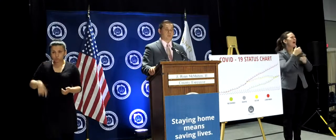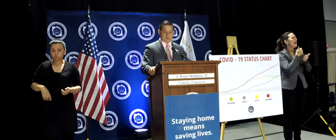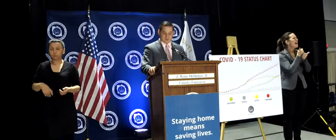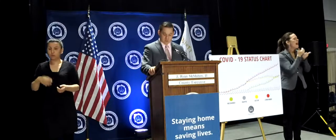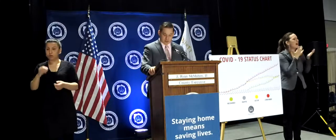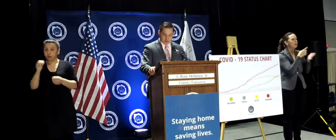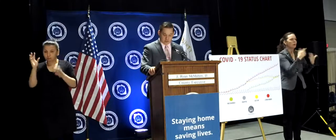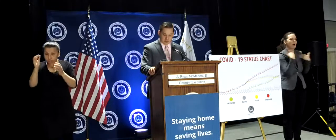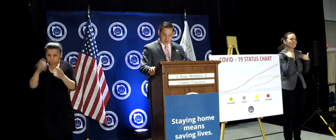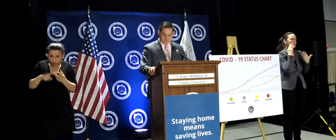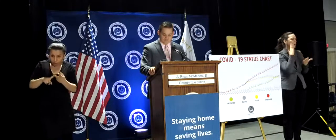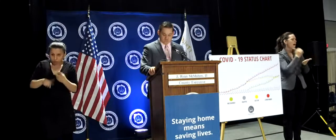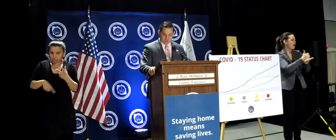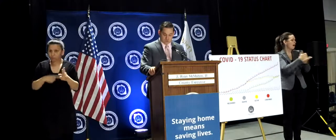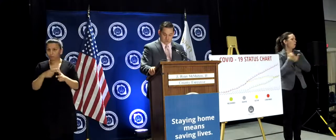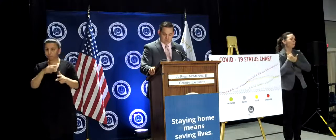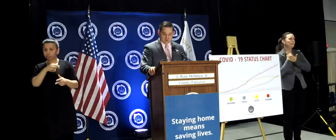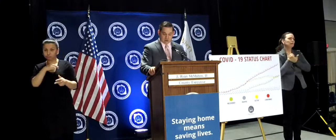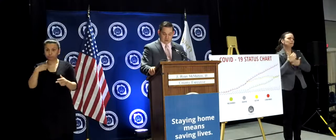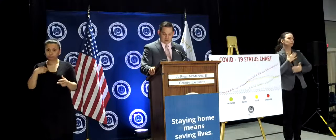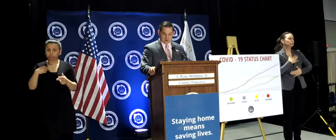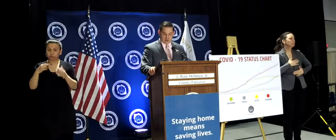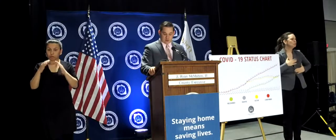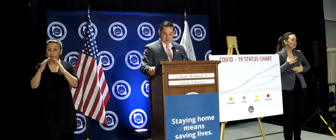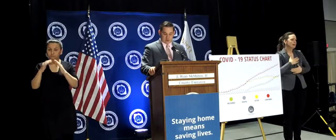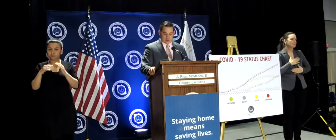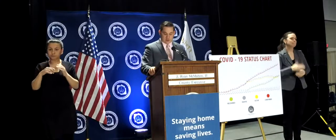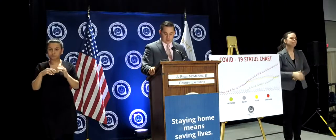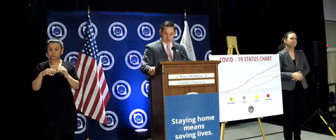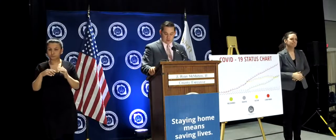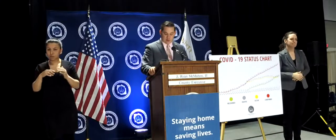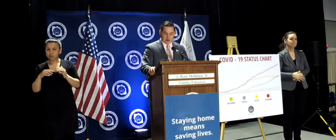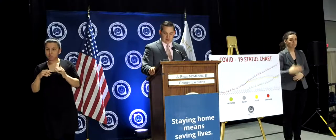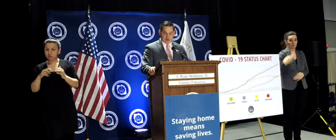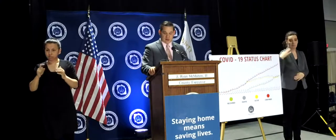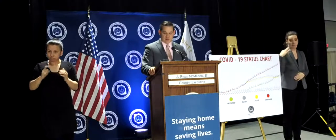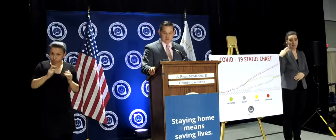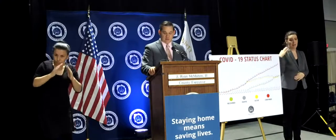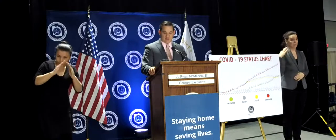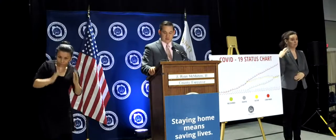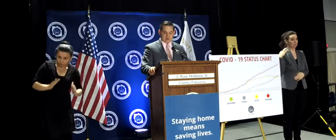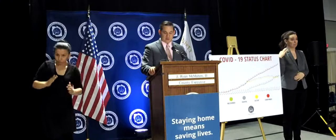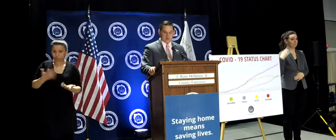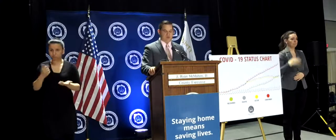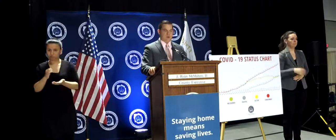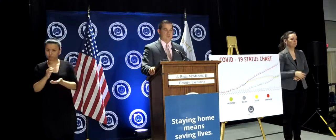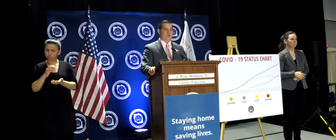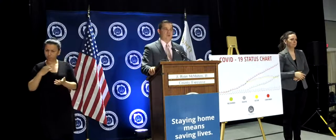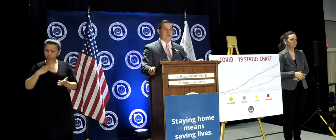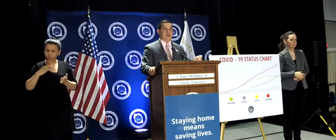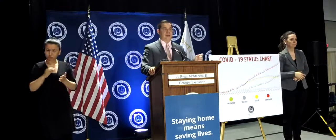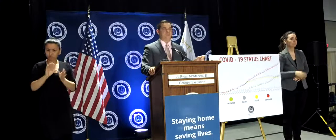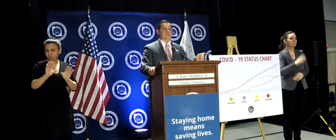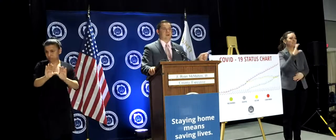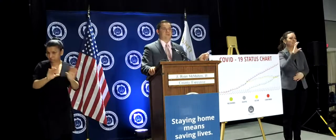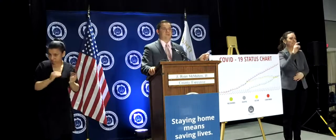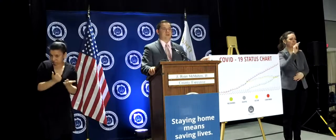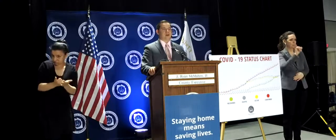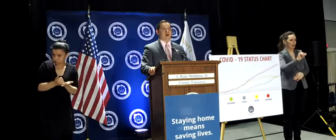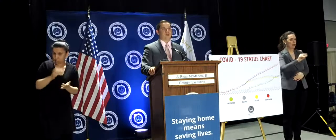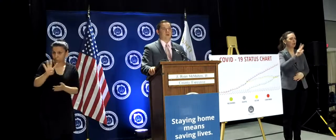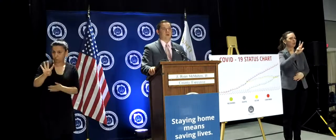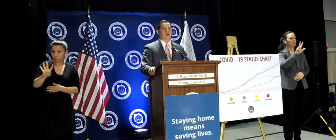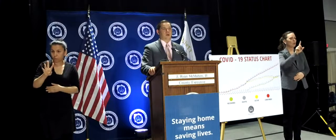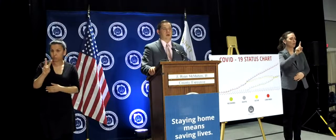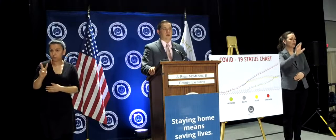are helping, so thank you for that. Again, to volunteer, CNY, by volunteering for this, you help fill the gaps in our community